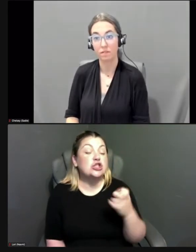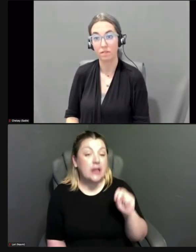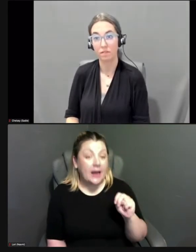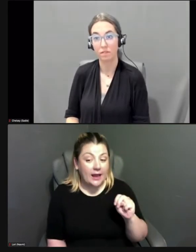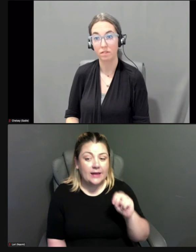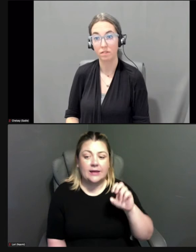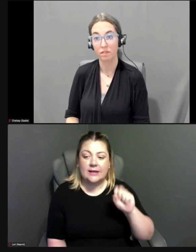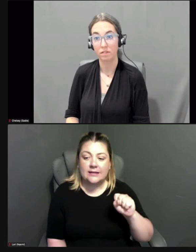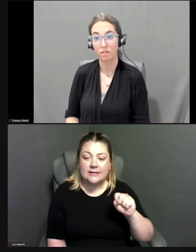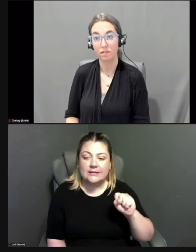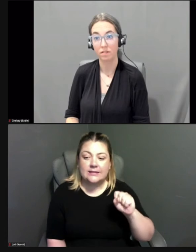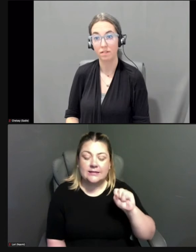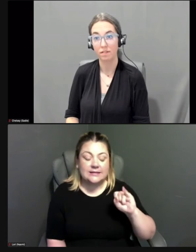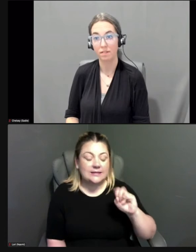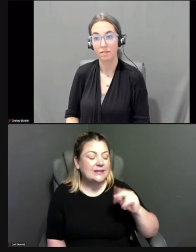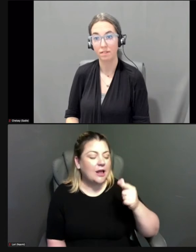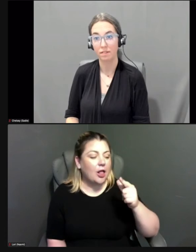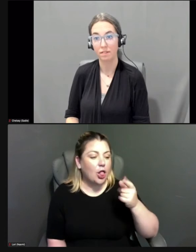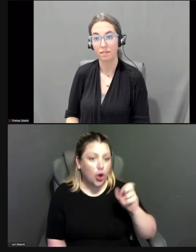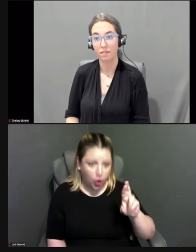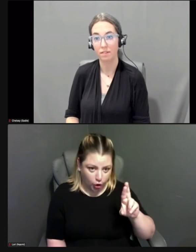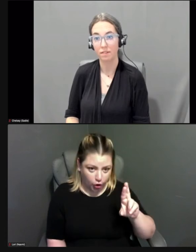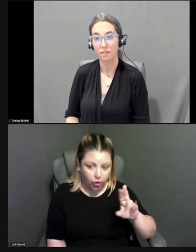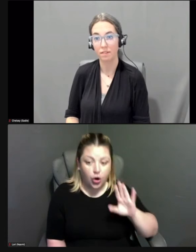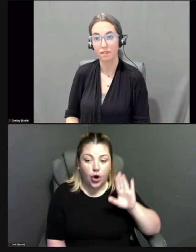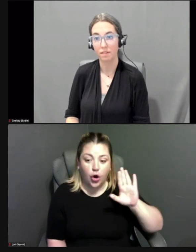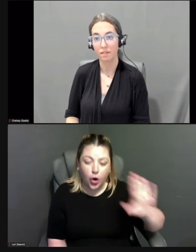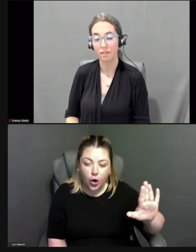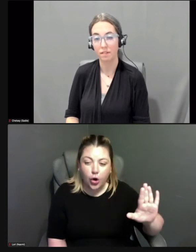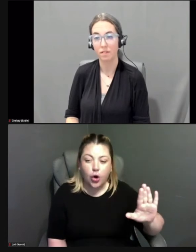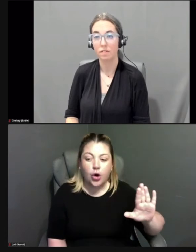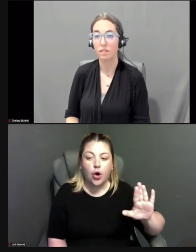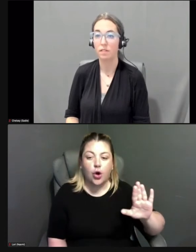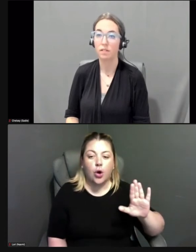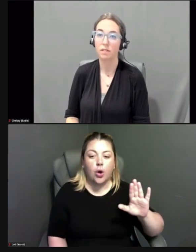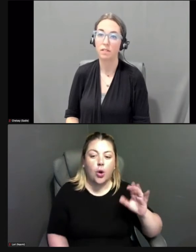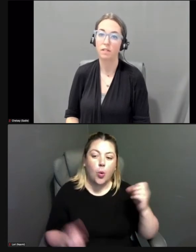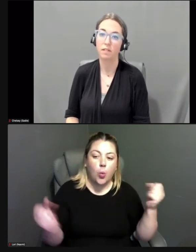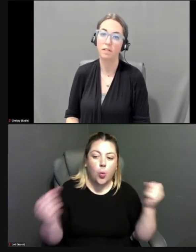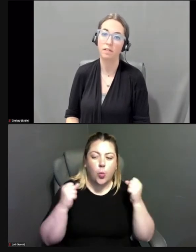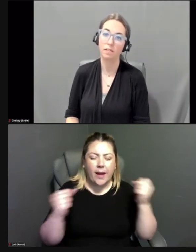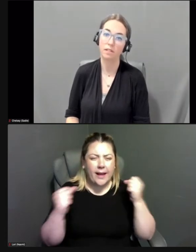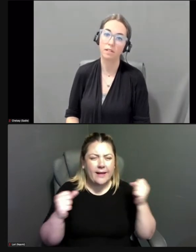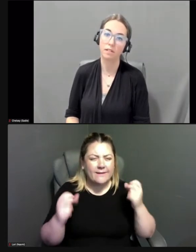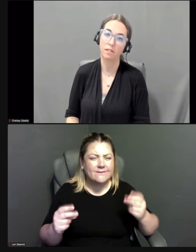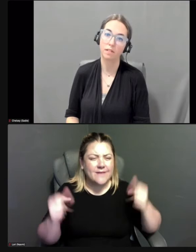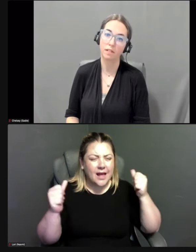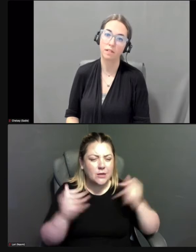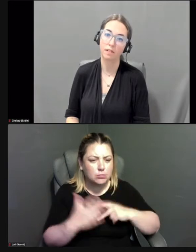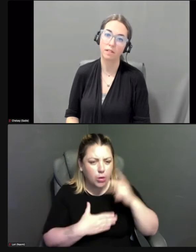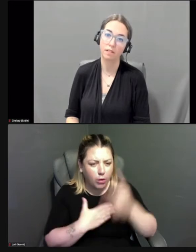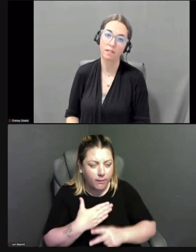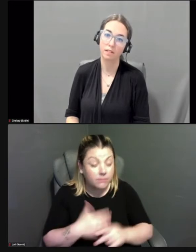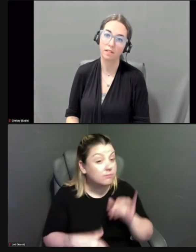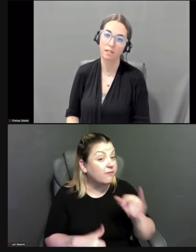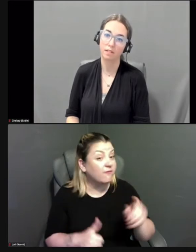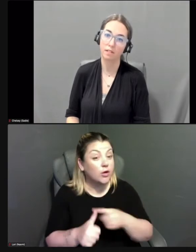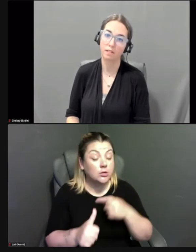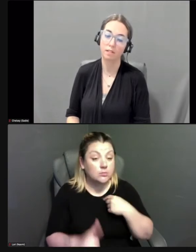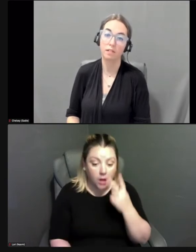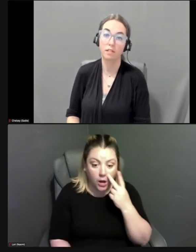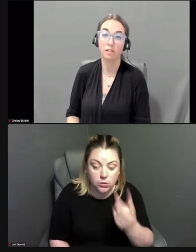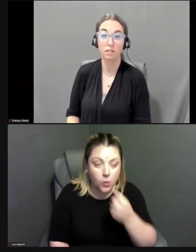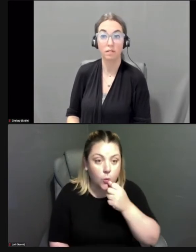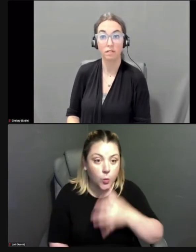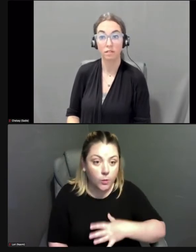Weights Faster program. And it was like the first time I'd seen like a woman who looked